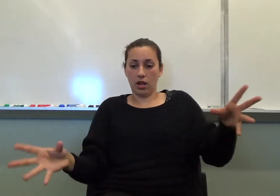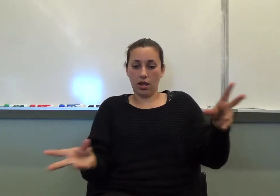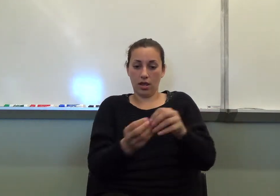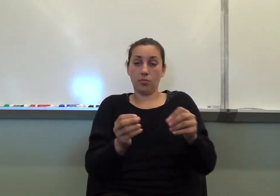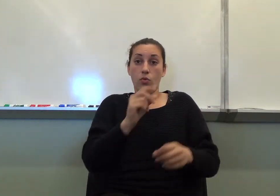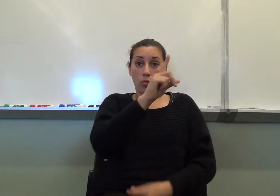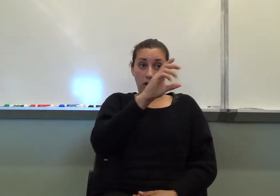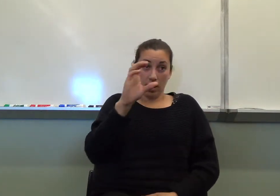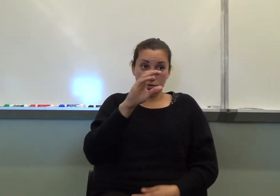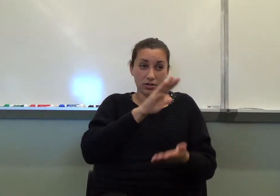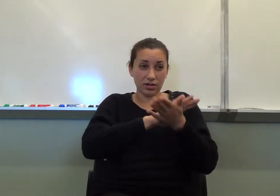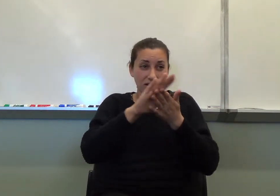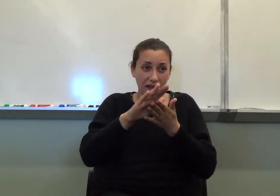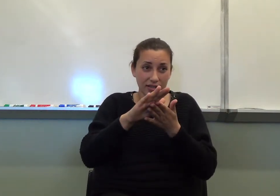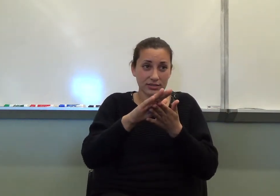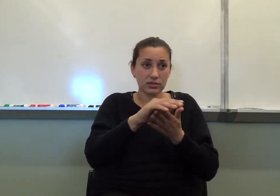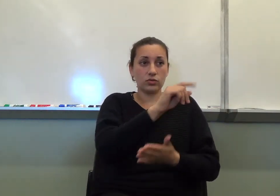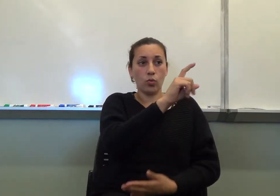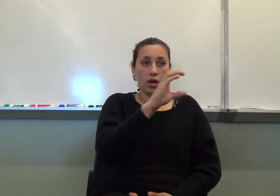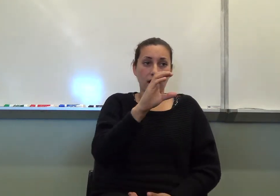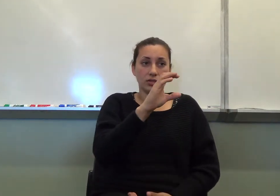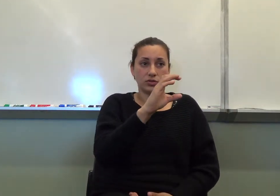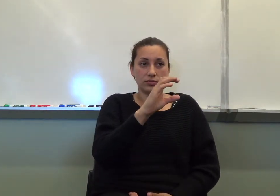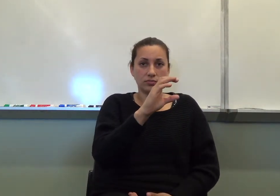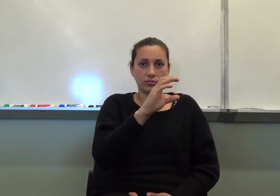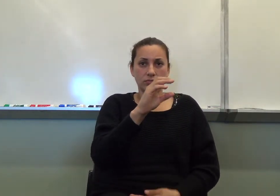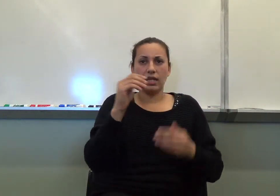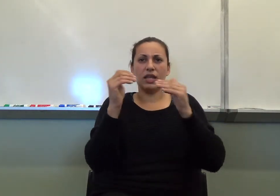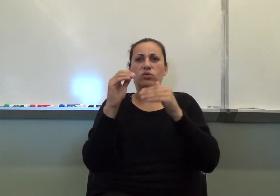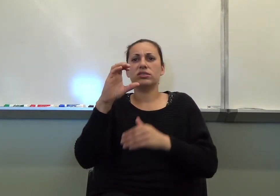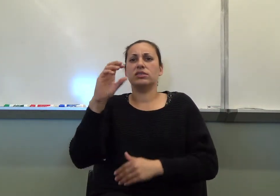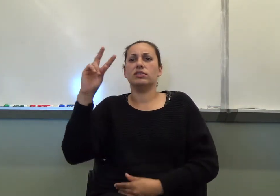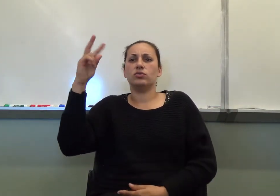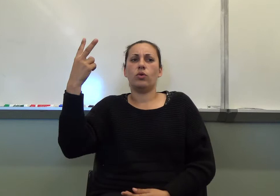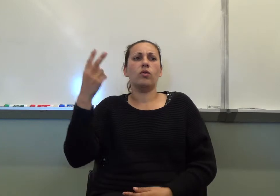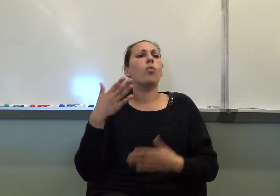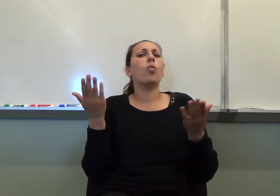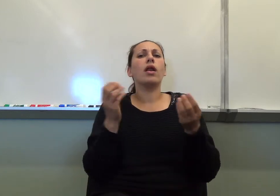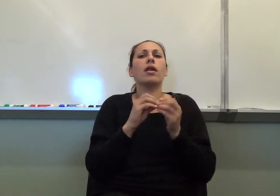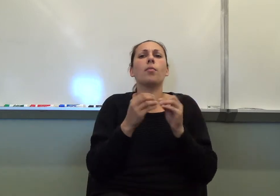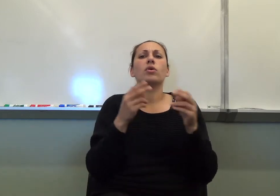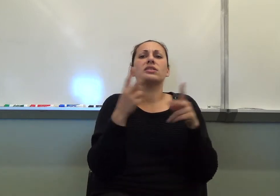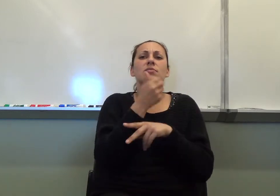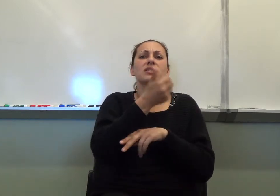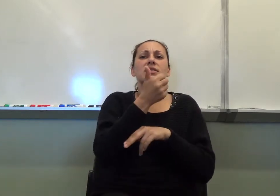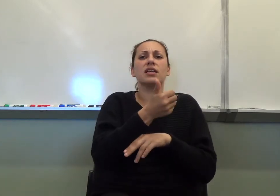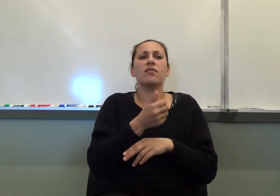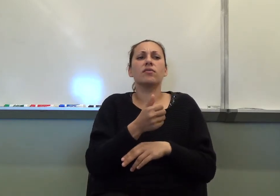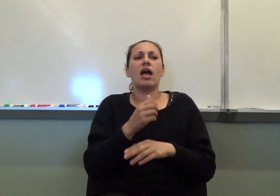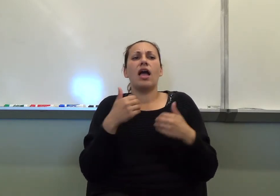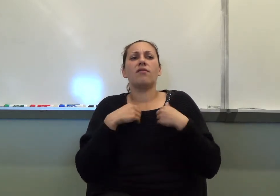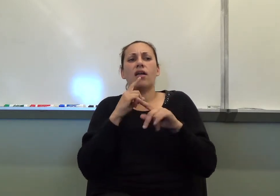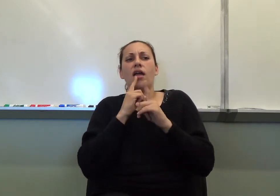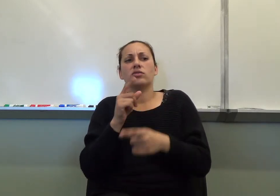Isn't that nice? So what number squared multiplied by itself gives me 100?